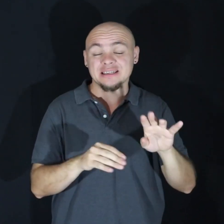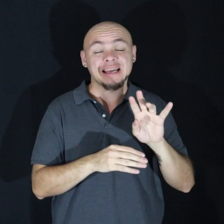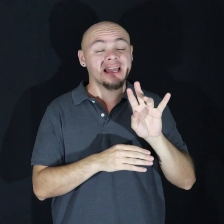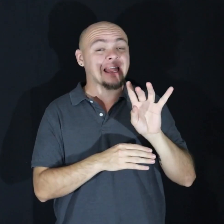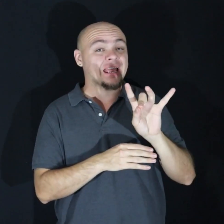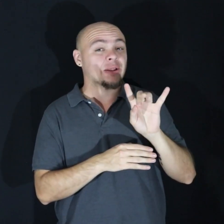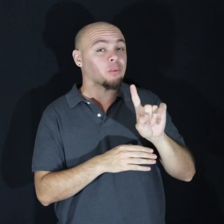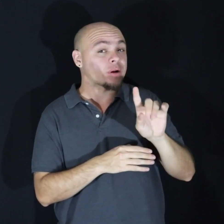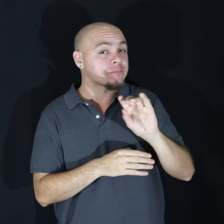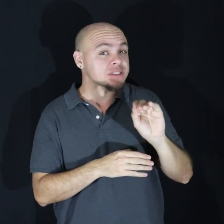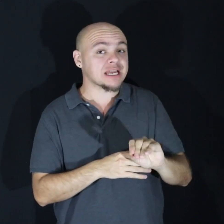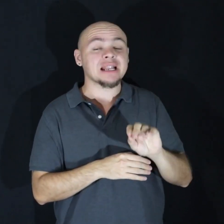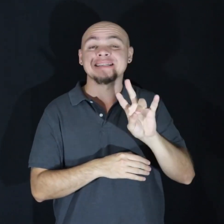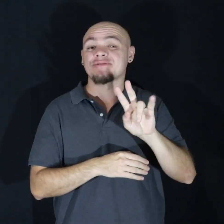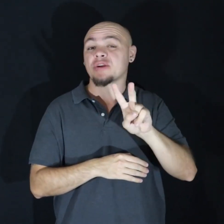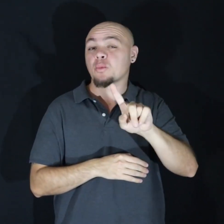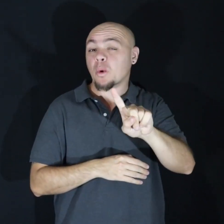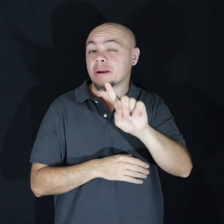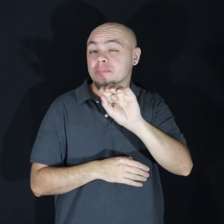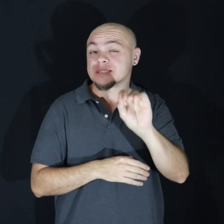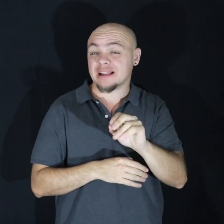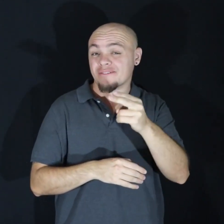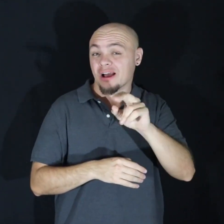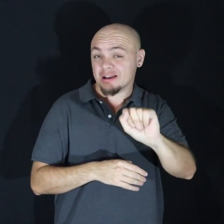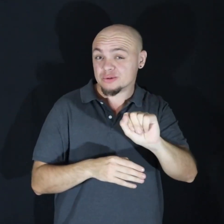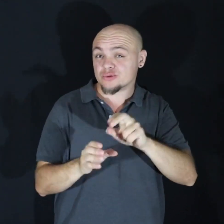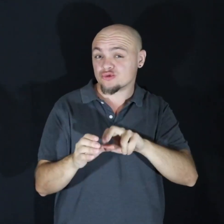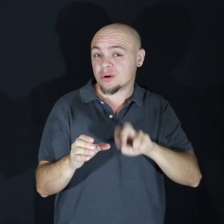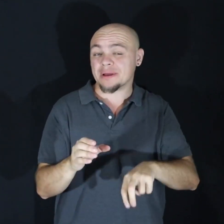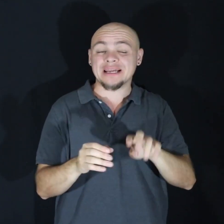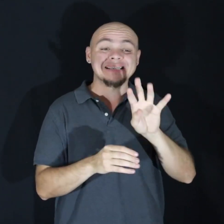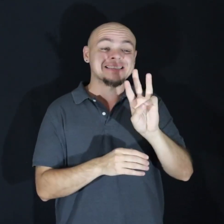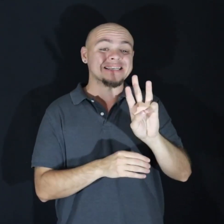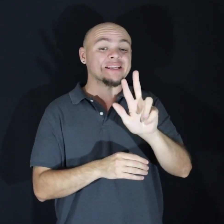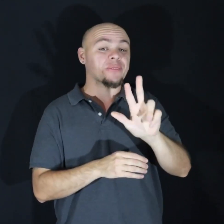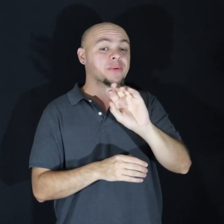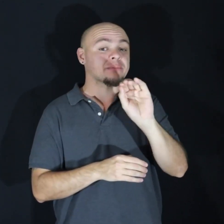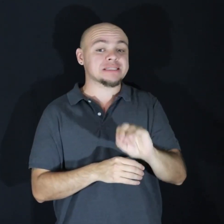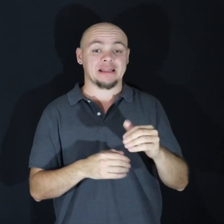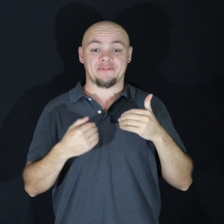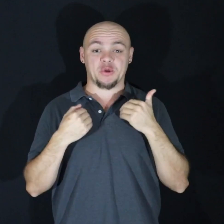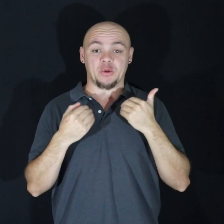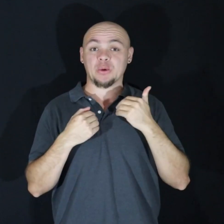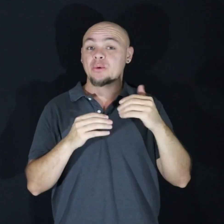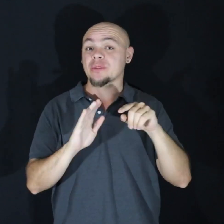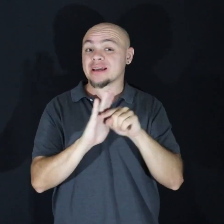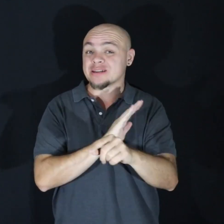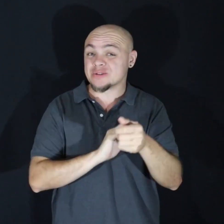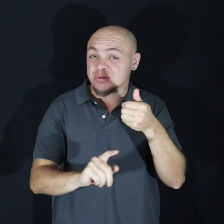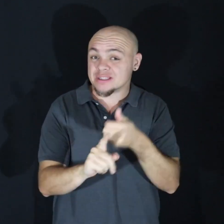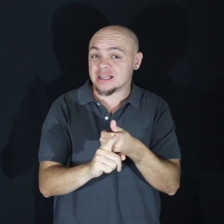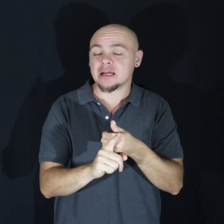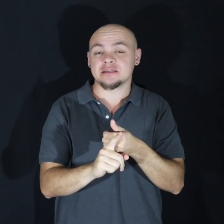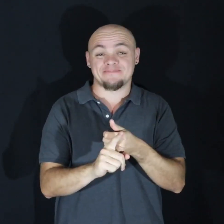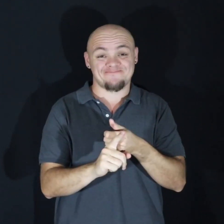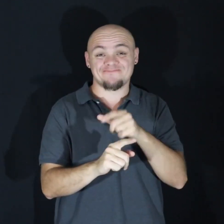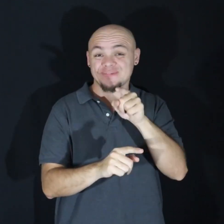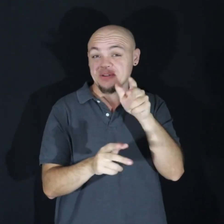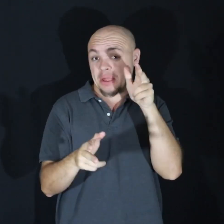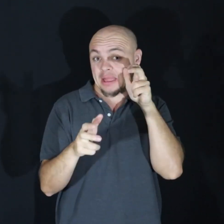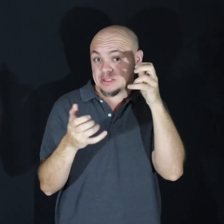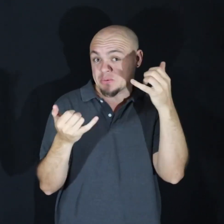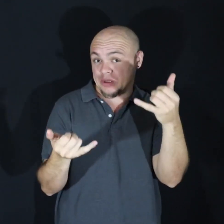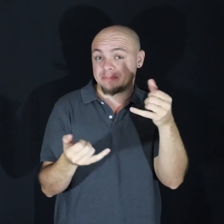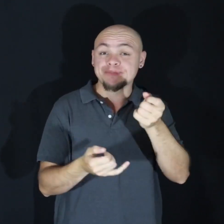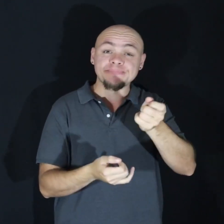of high school dropouts, and 63% of youth suicides. While you listen to me speak,